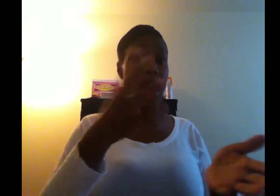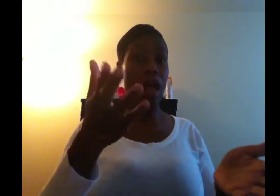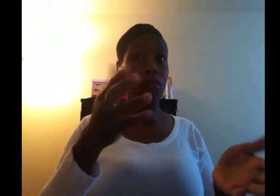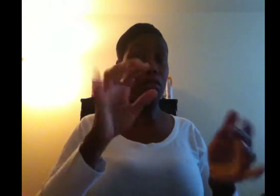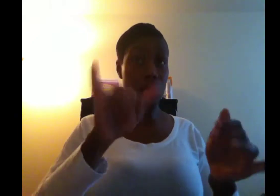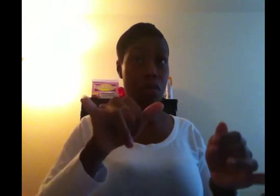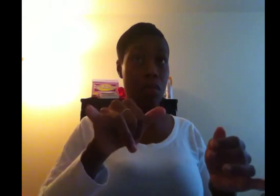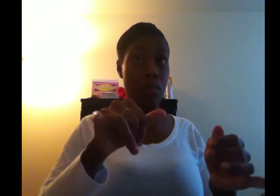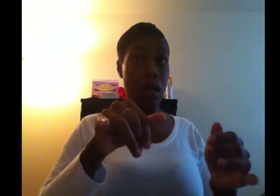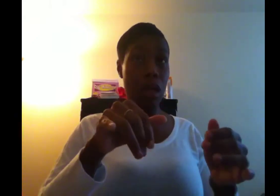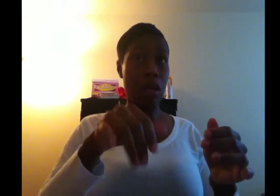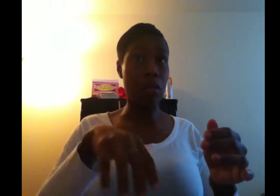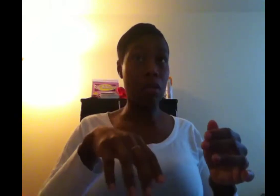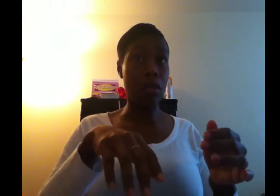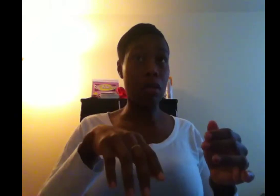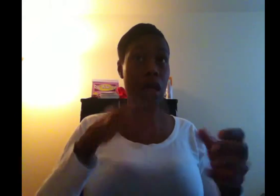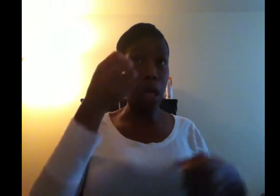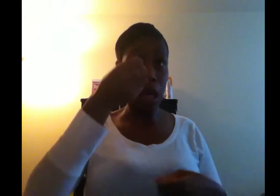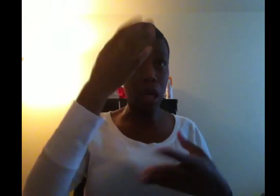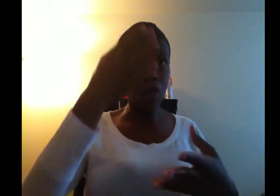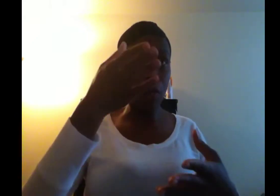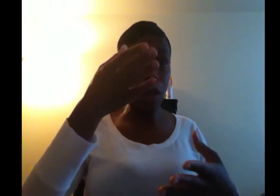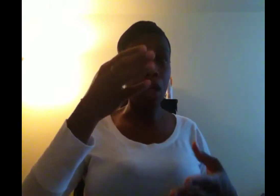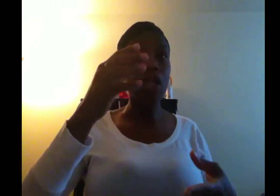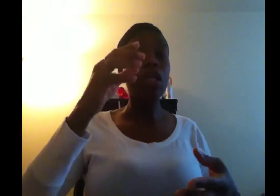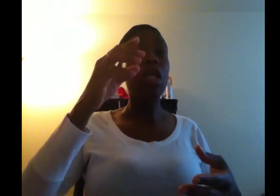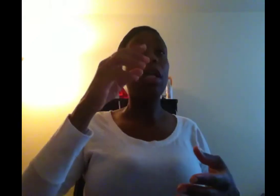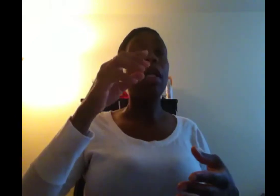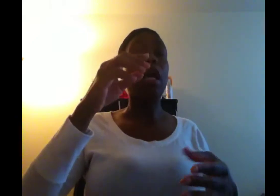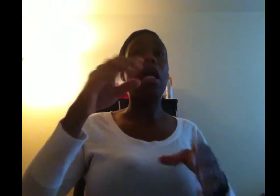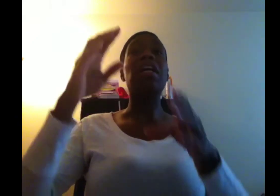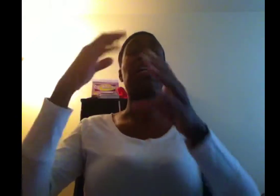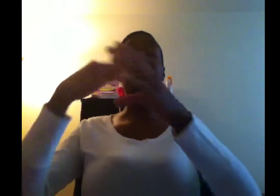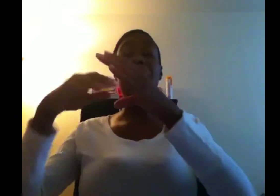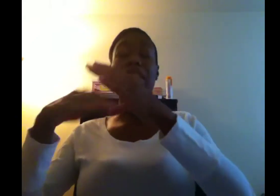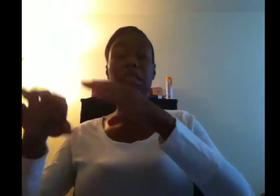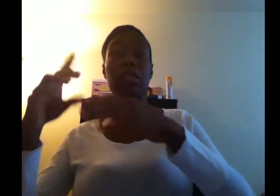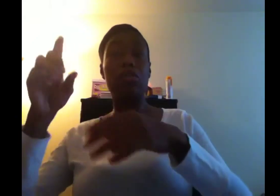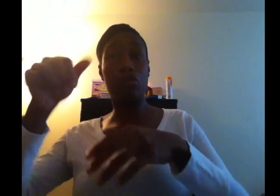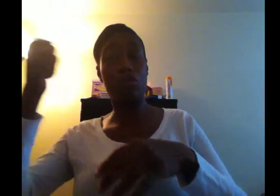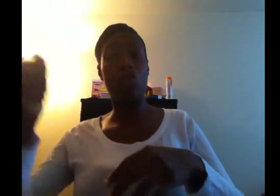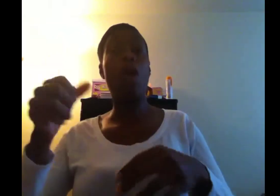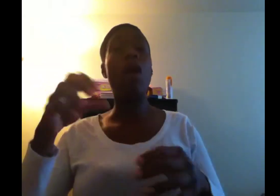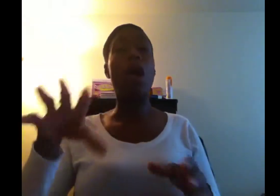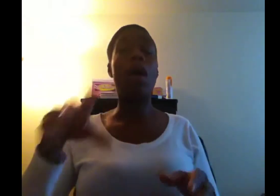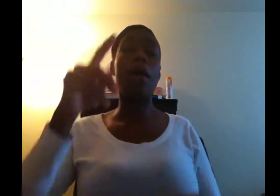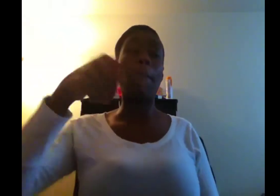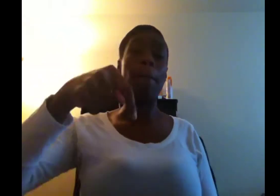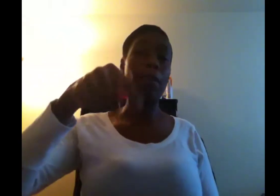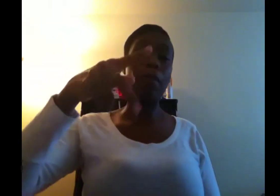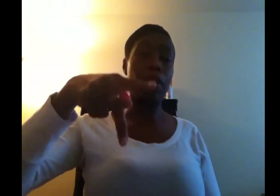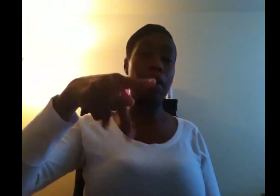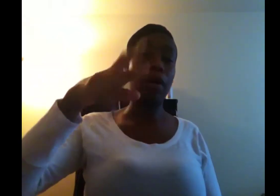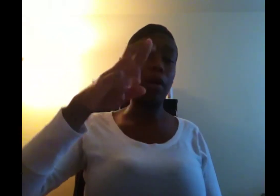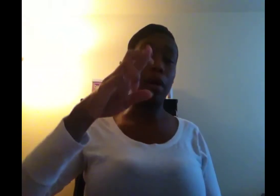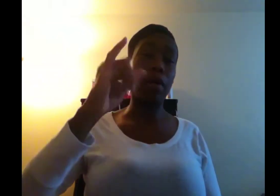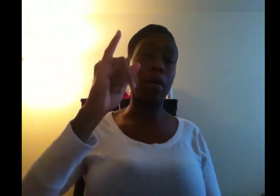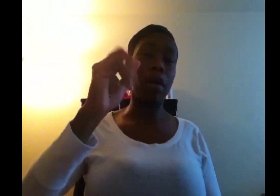another corporation or other business handle that. But for those that do, you would then go to the printer, and then you put your checks in, feed it into the